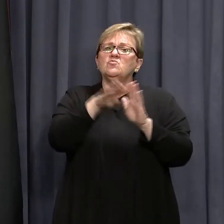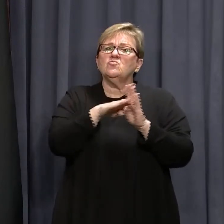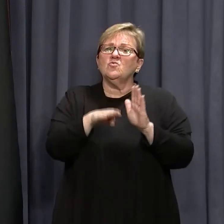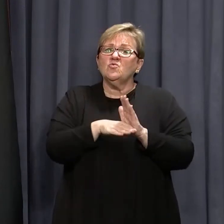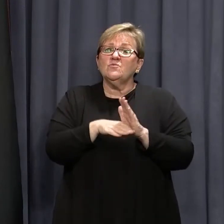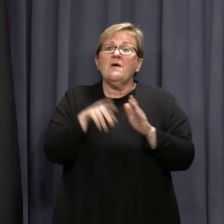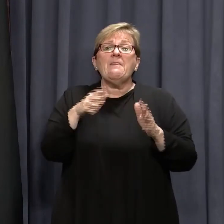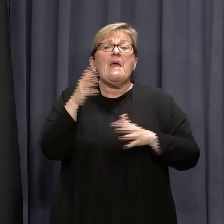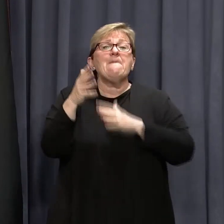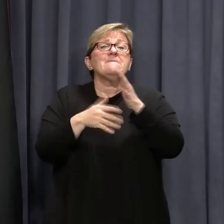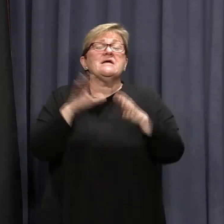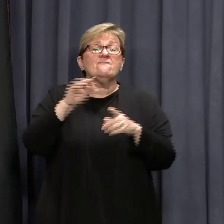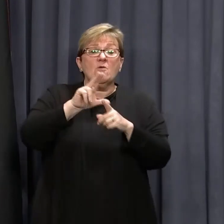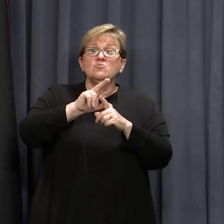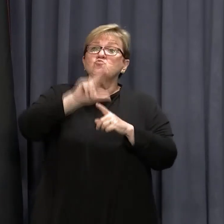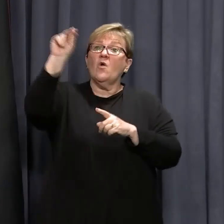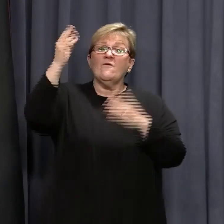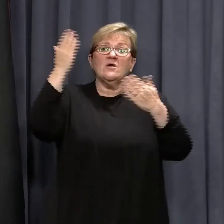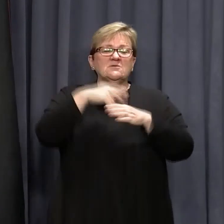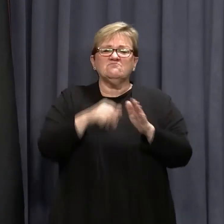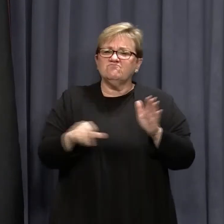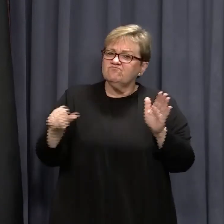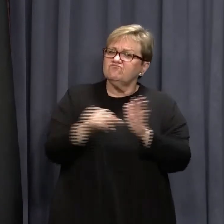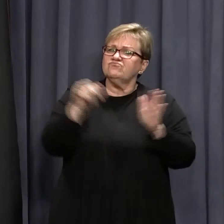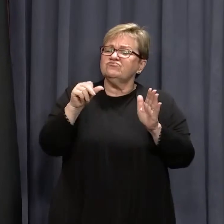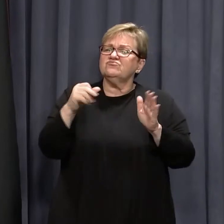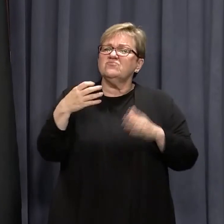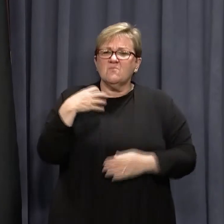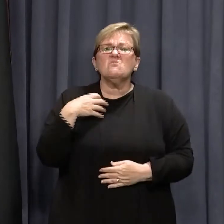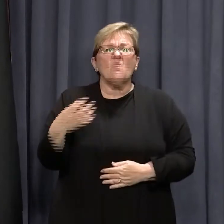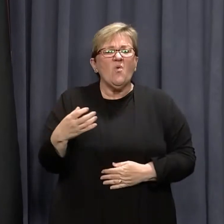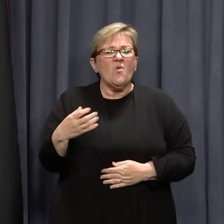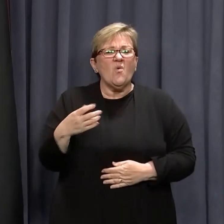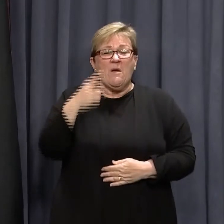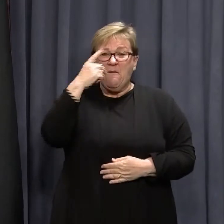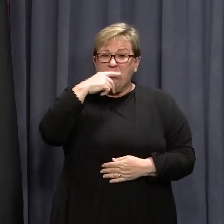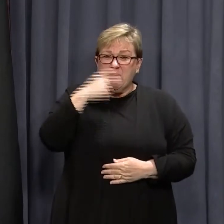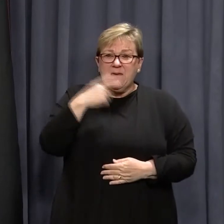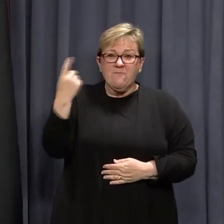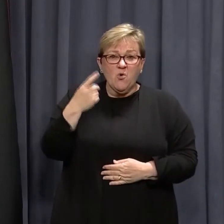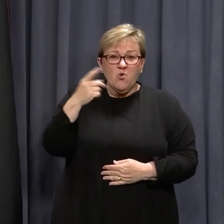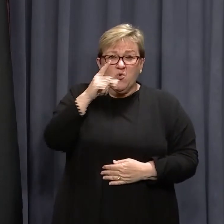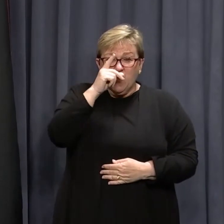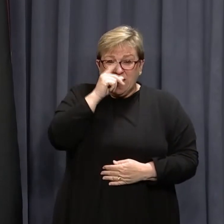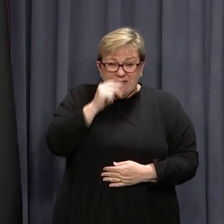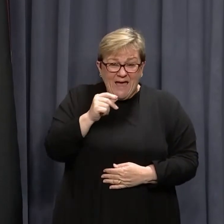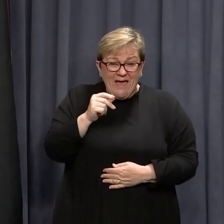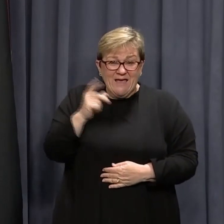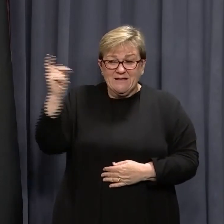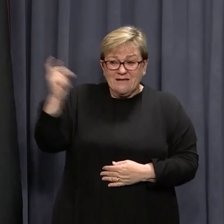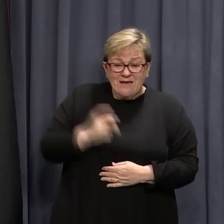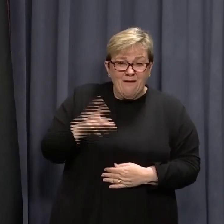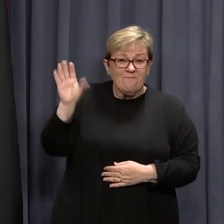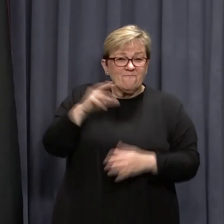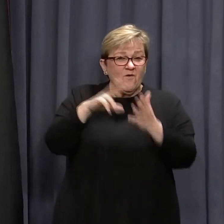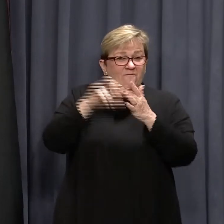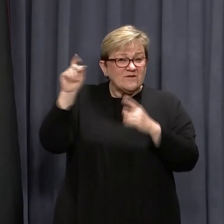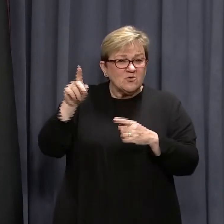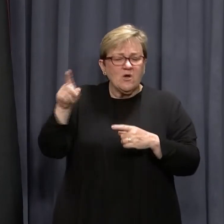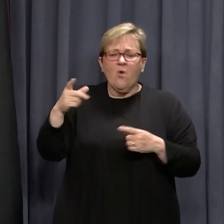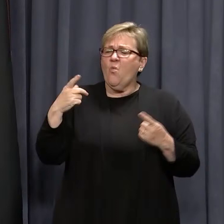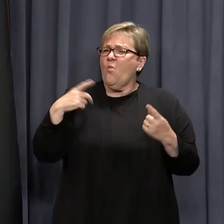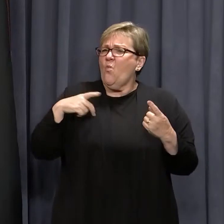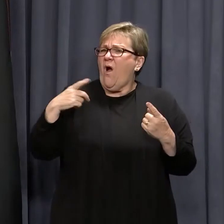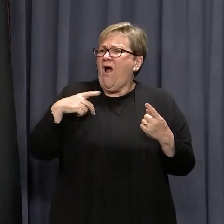That means from midnight there are stricter controls on the people who can enter WA from Victoria and their